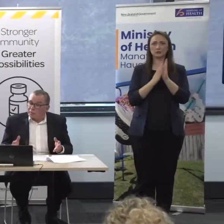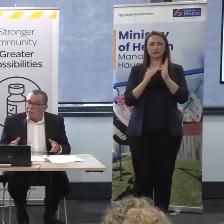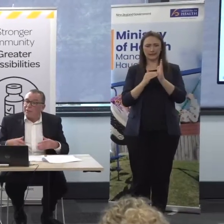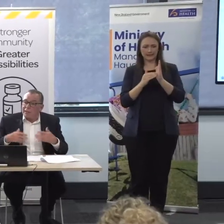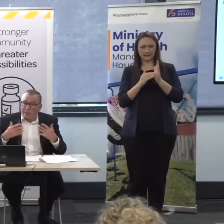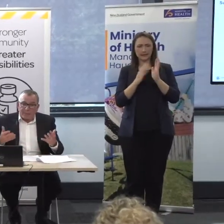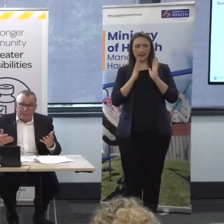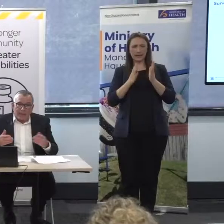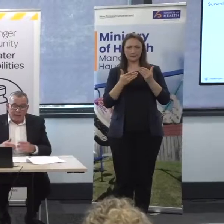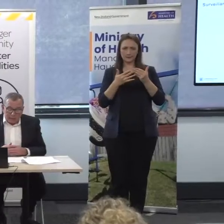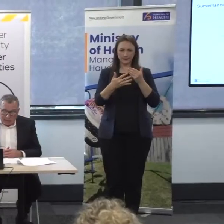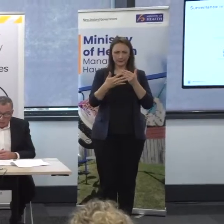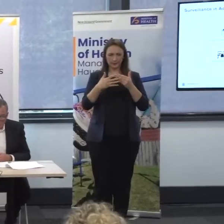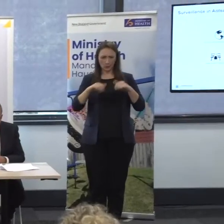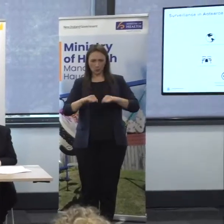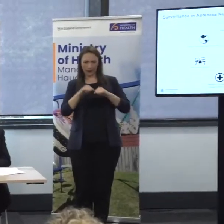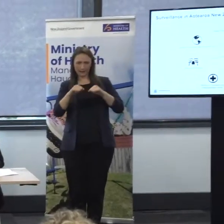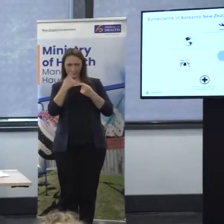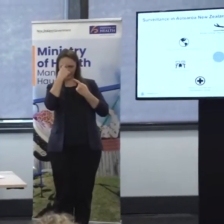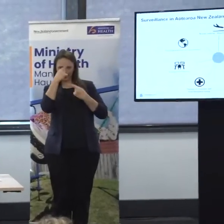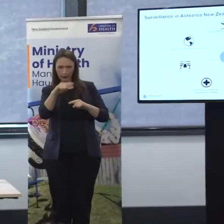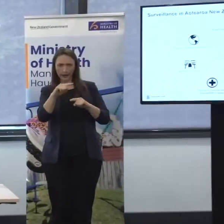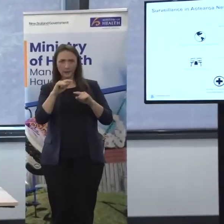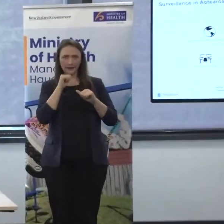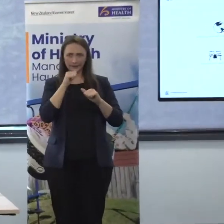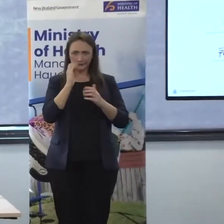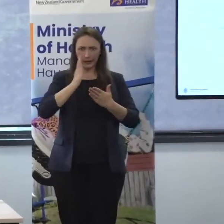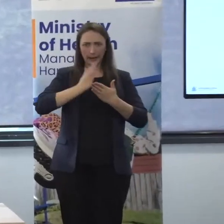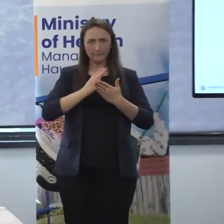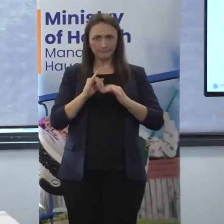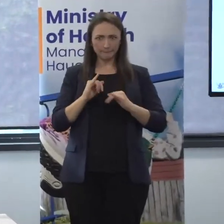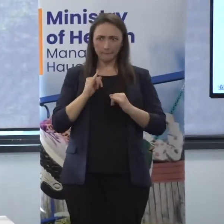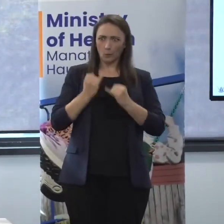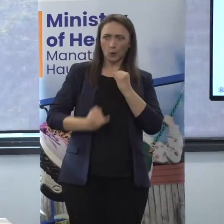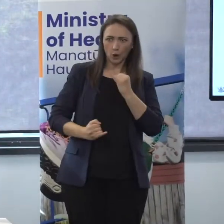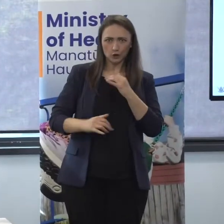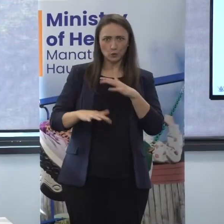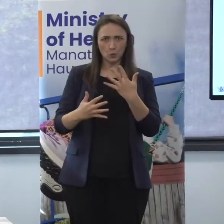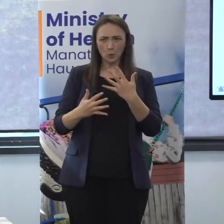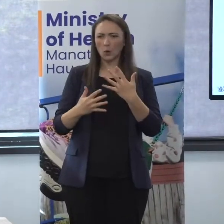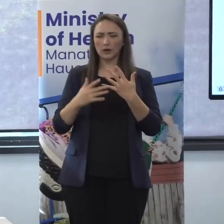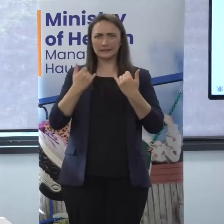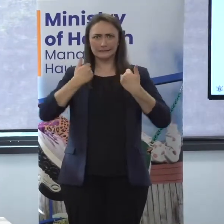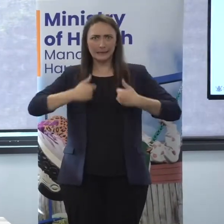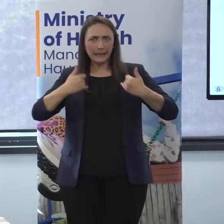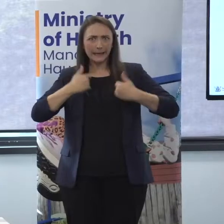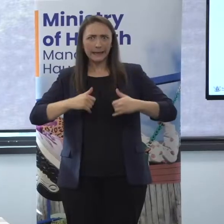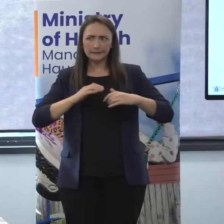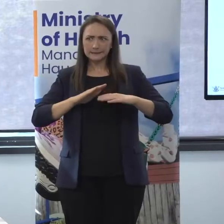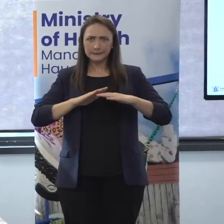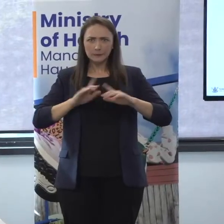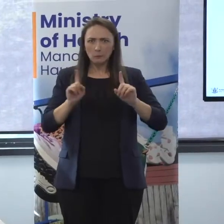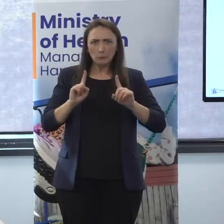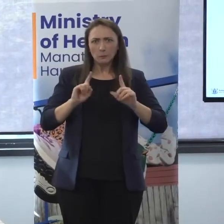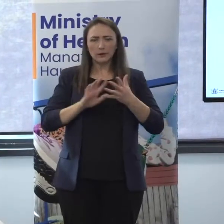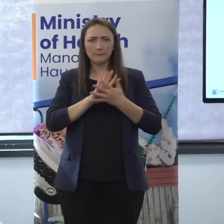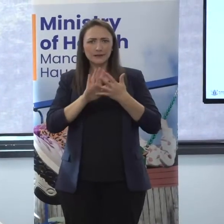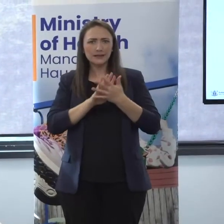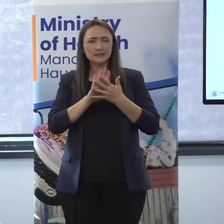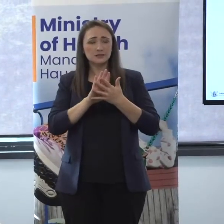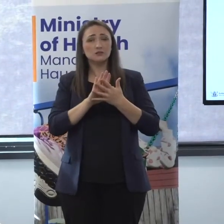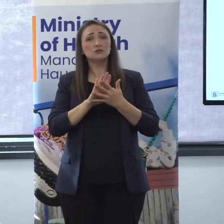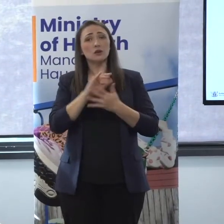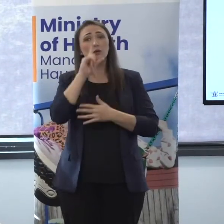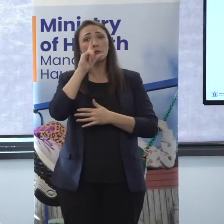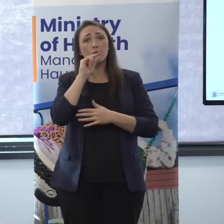of the severity, the outcome for individual patients with each of these variants. So there is a small chance that in the